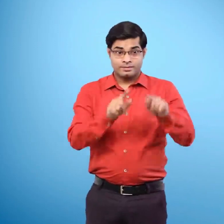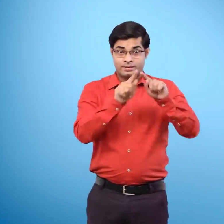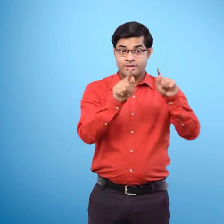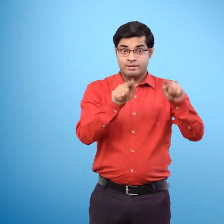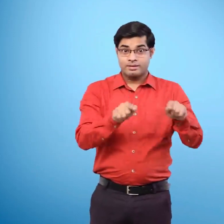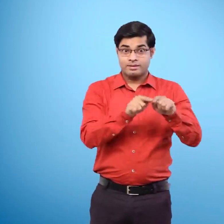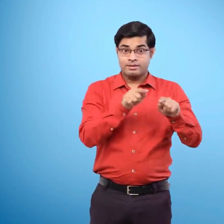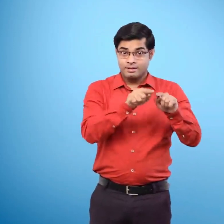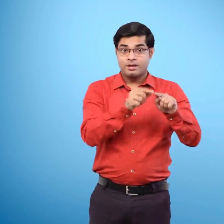Box 1.